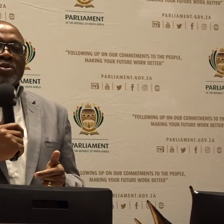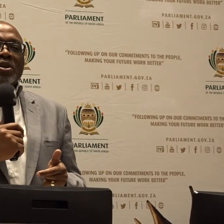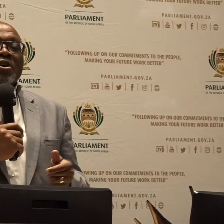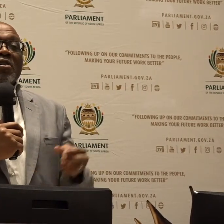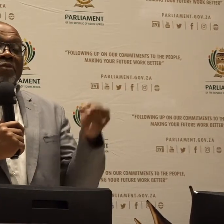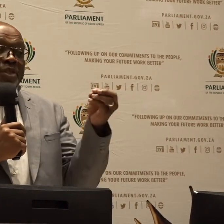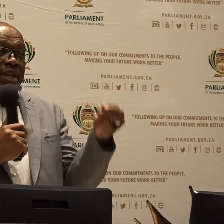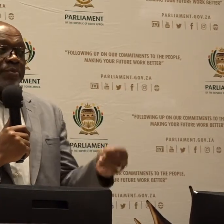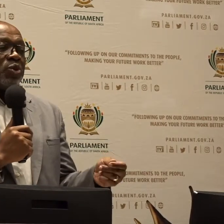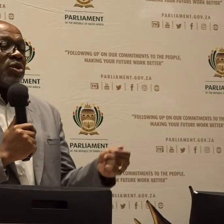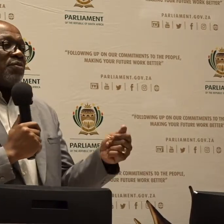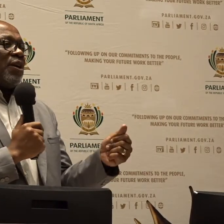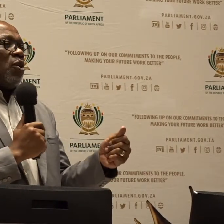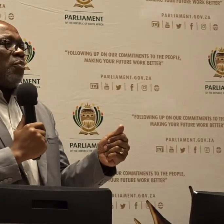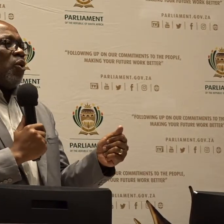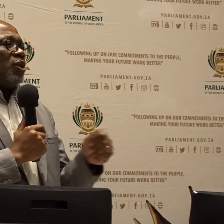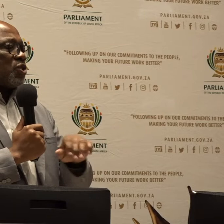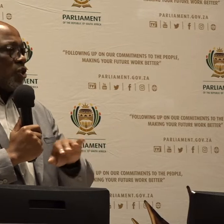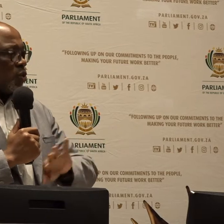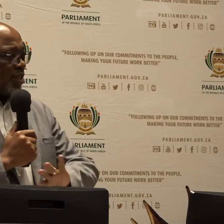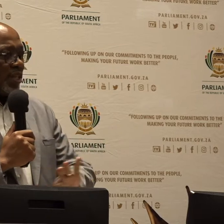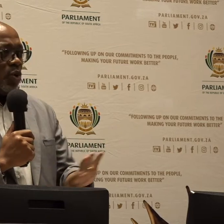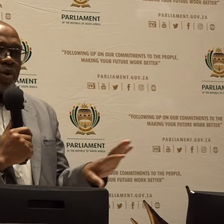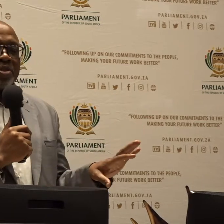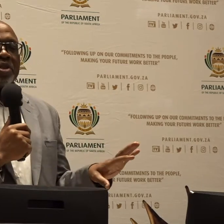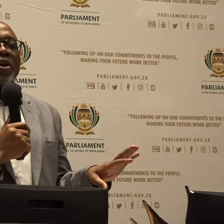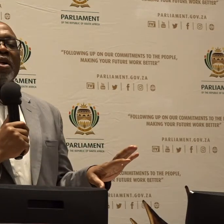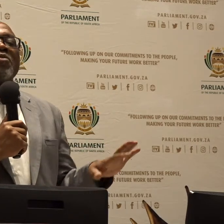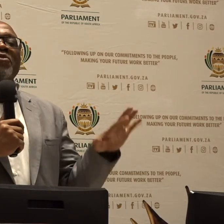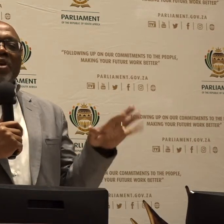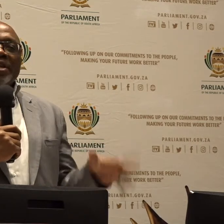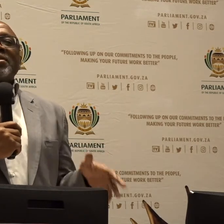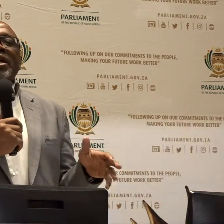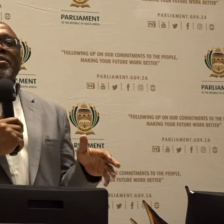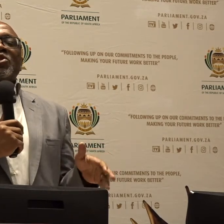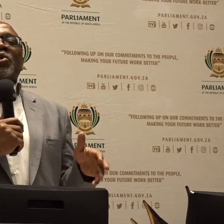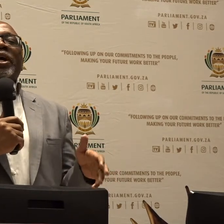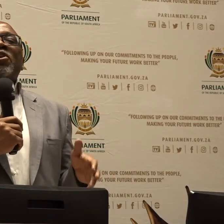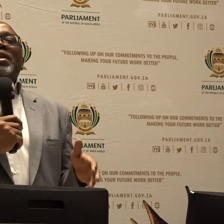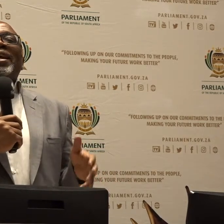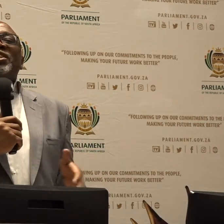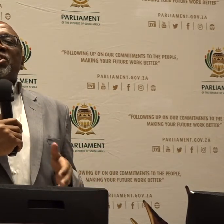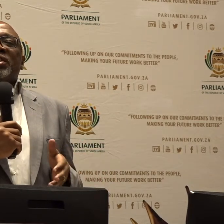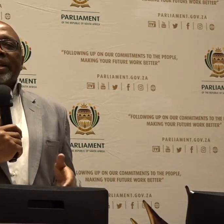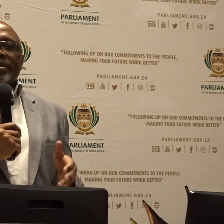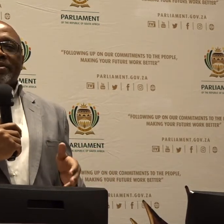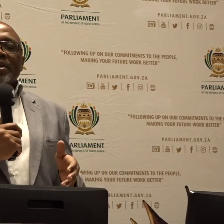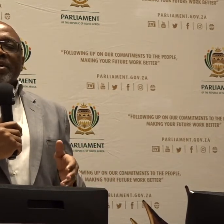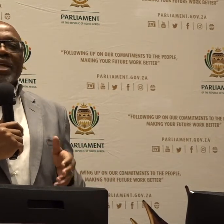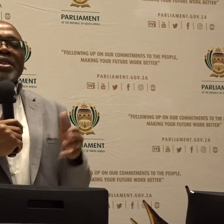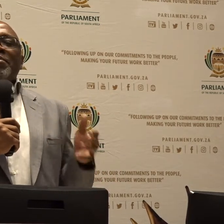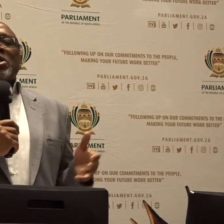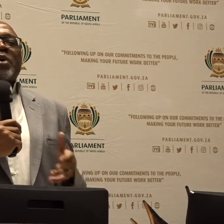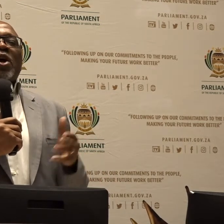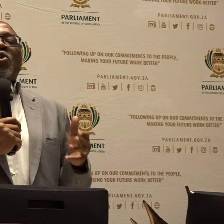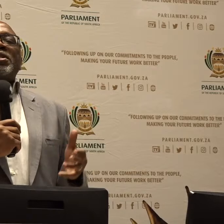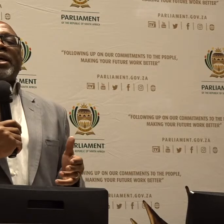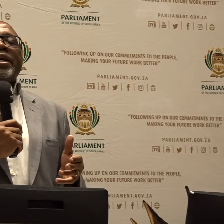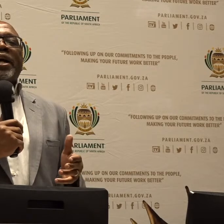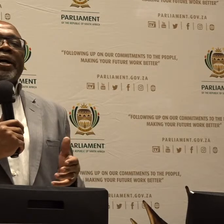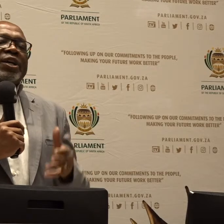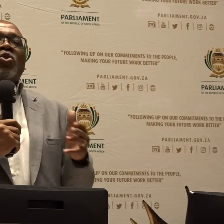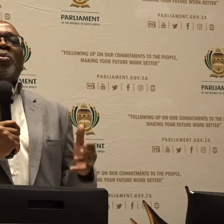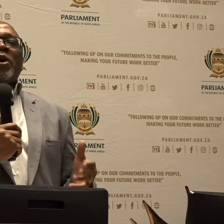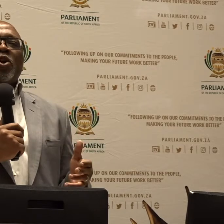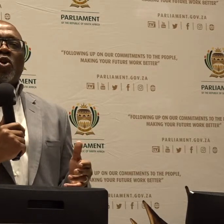spoken about for them to develop policy to deal with for instance you cannot legislate that there must be